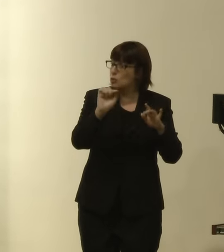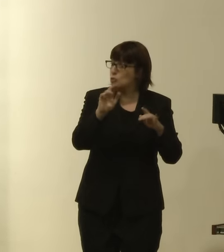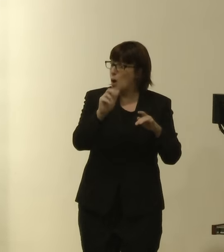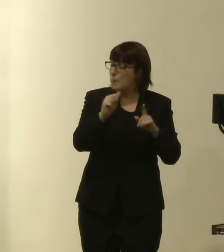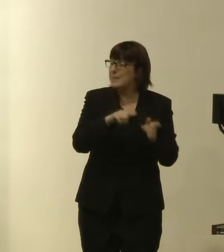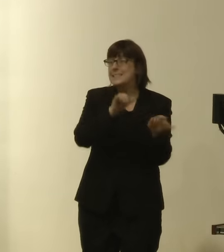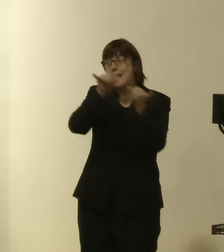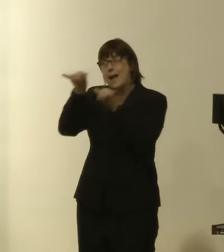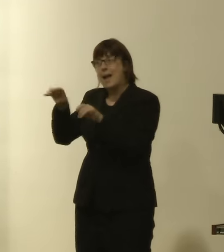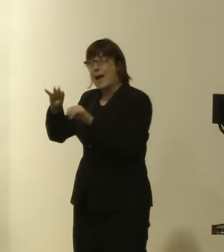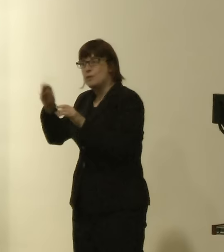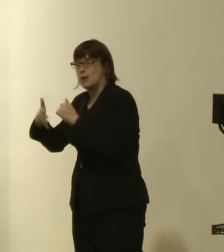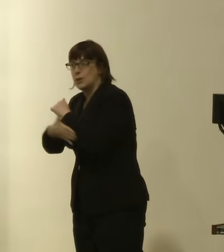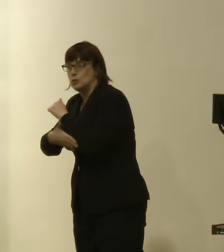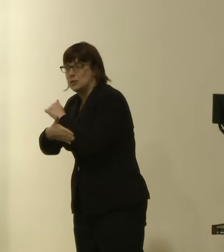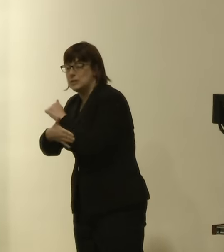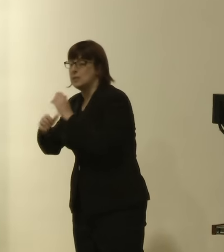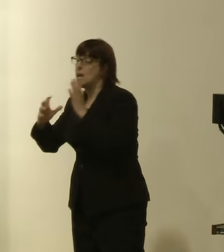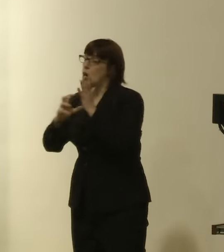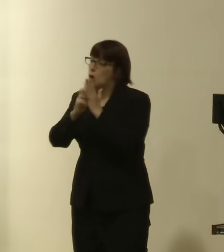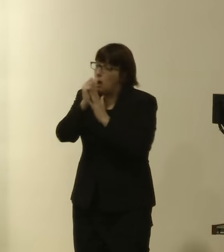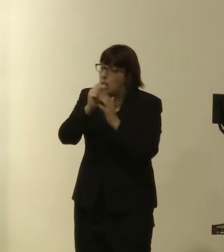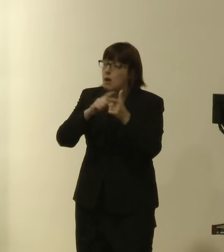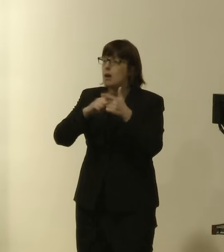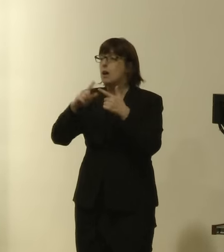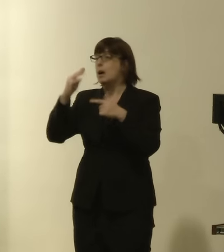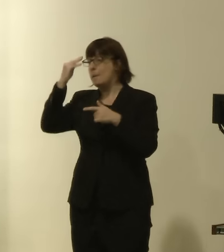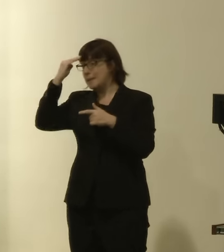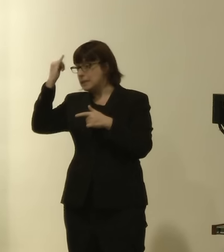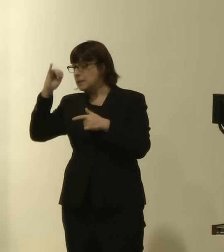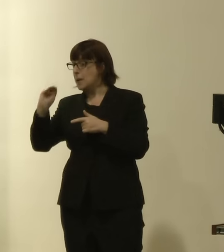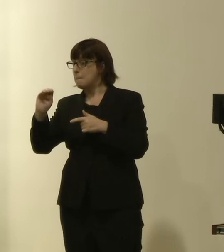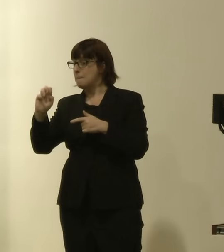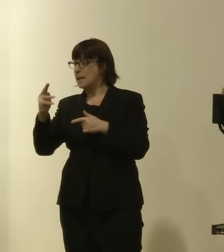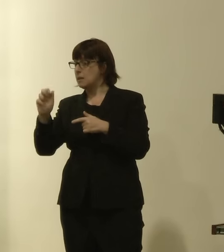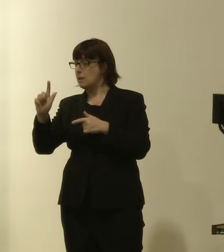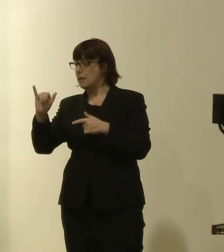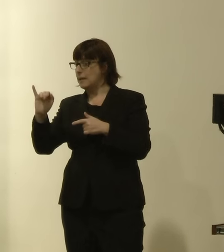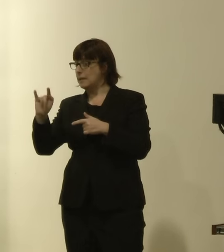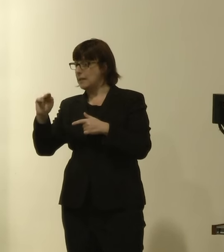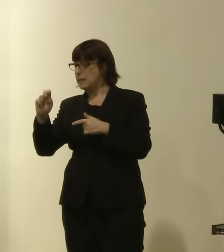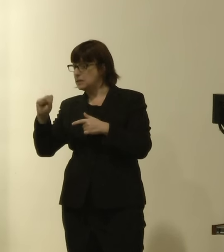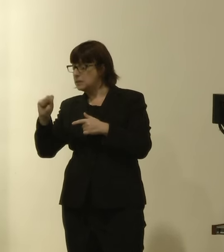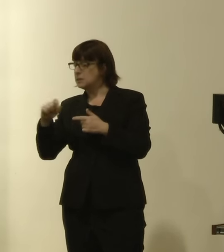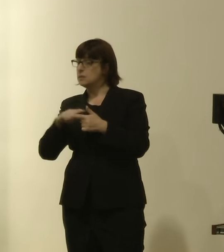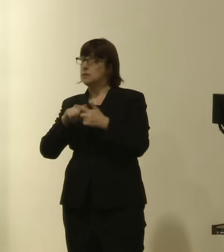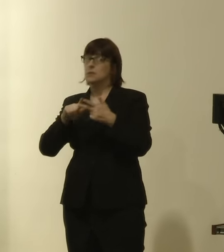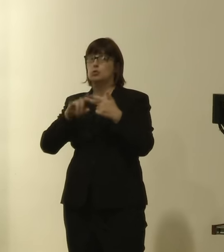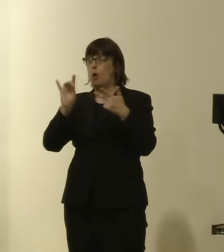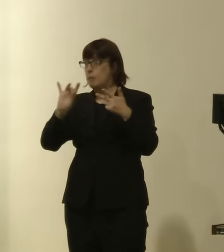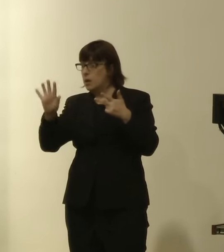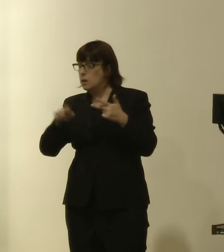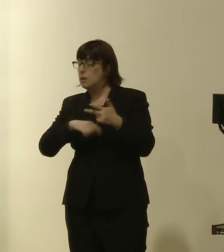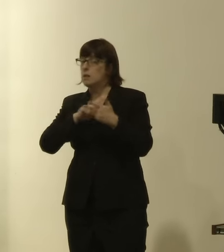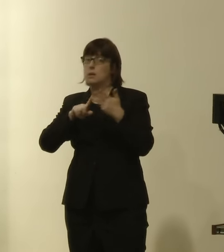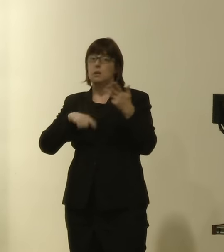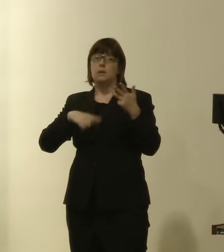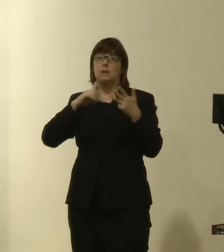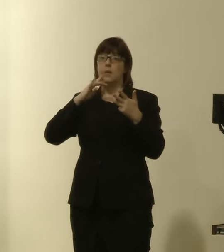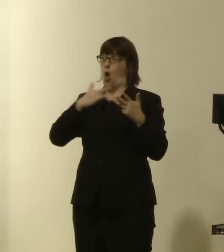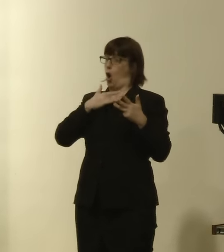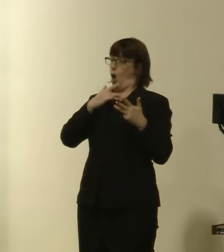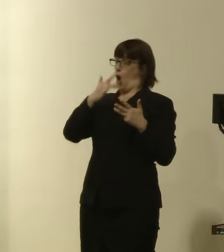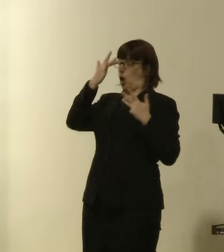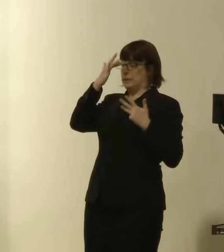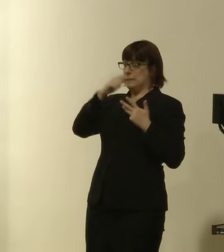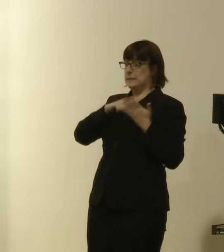don't address cancer, major mental illness, trauma, you know, heart disease, diabetes,